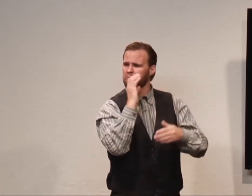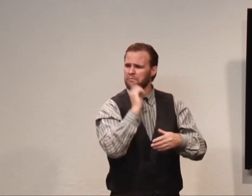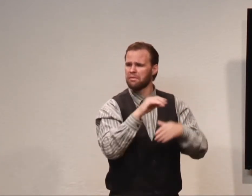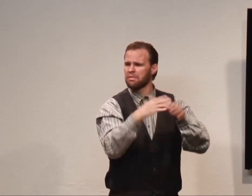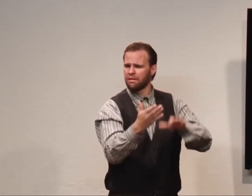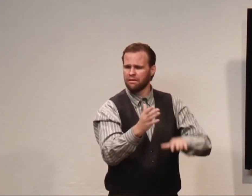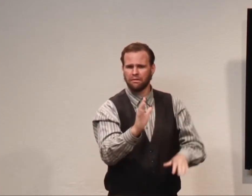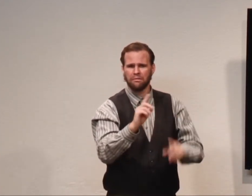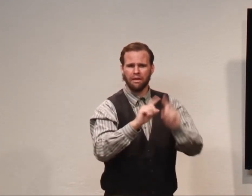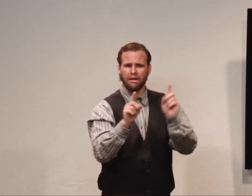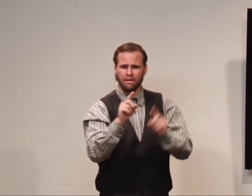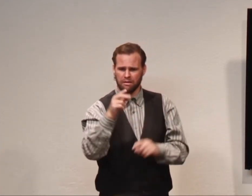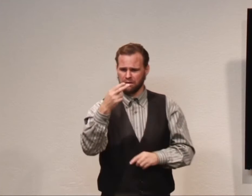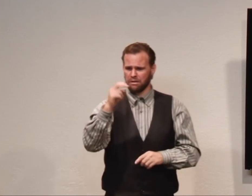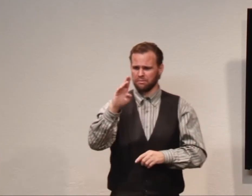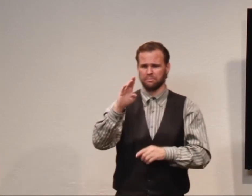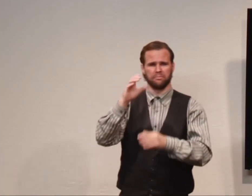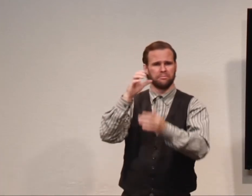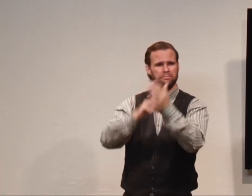Remember,